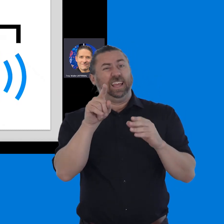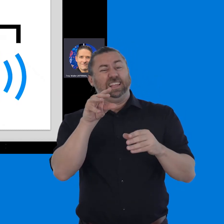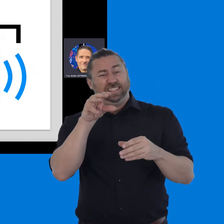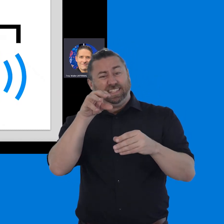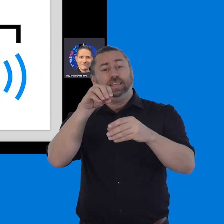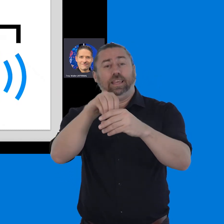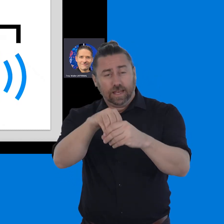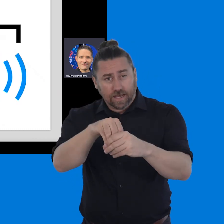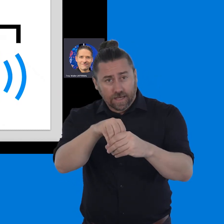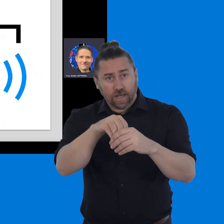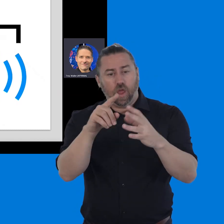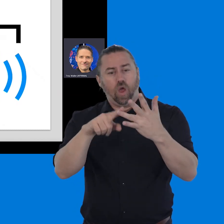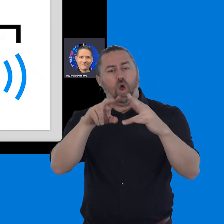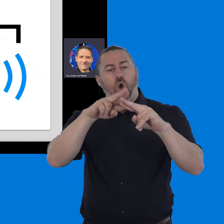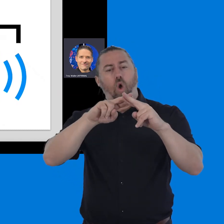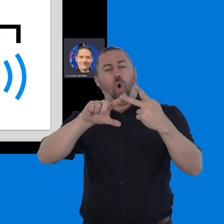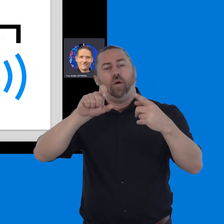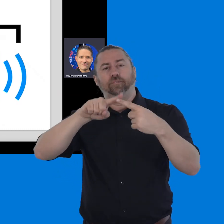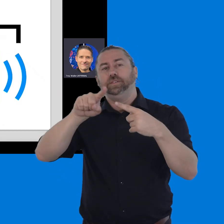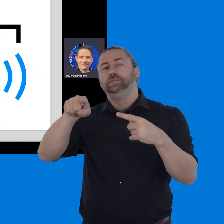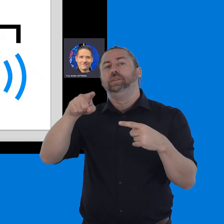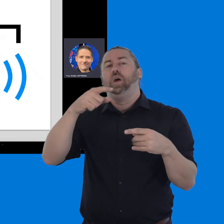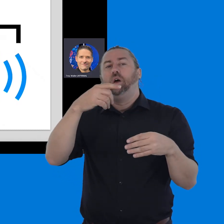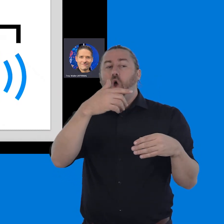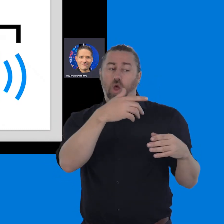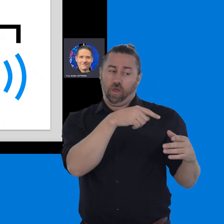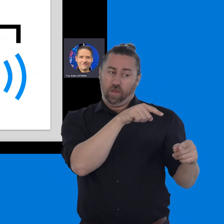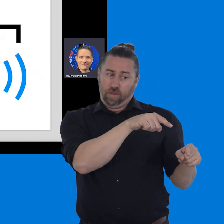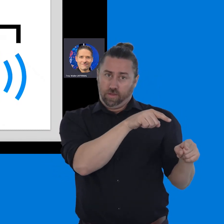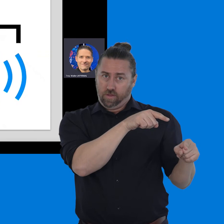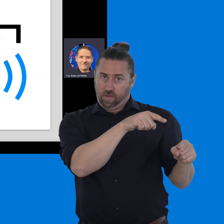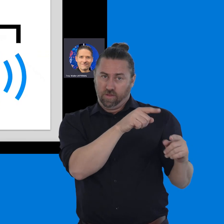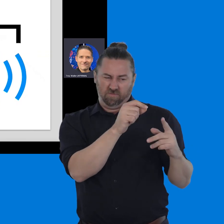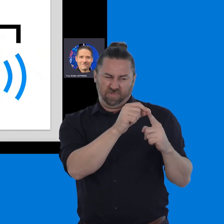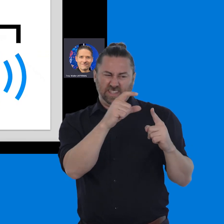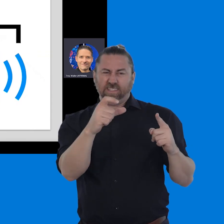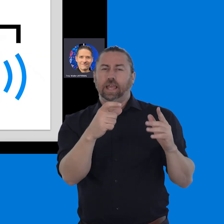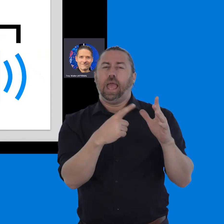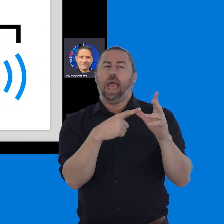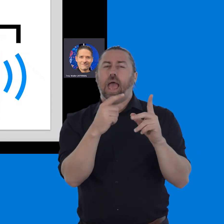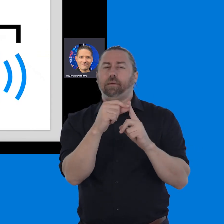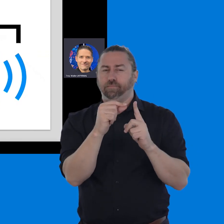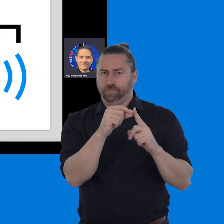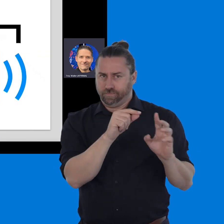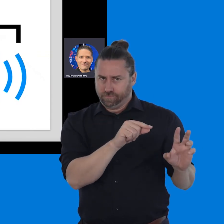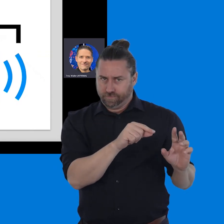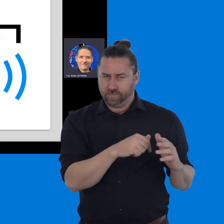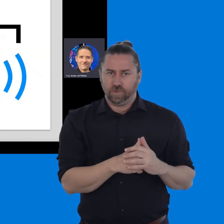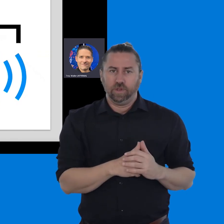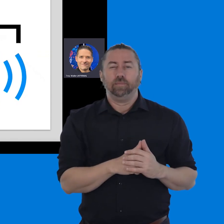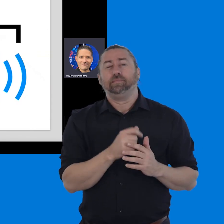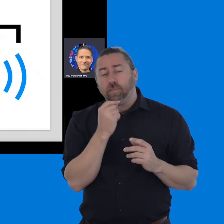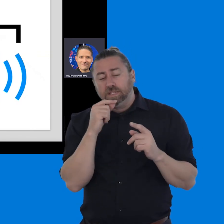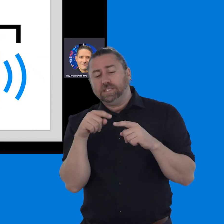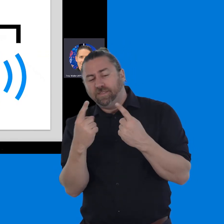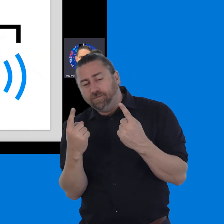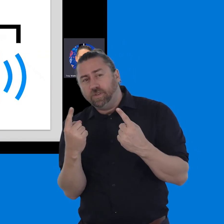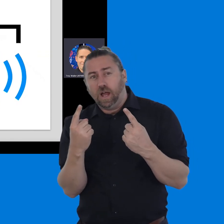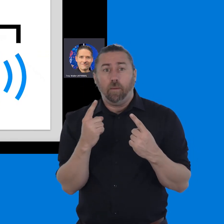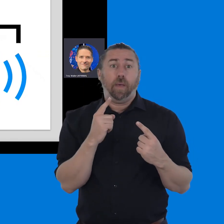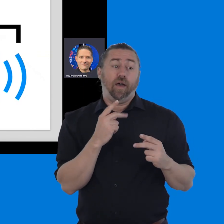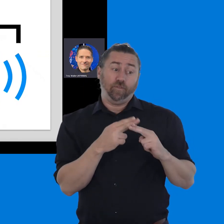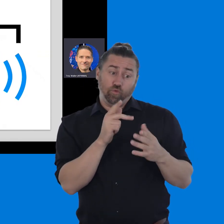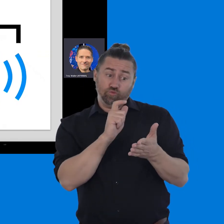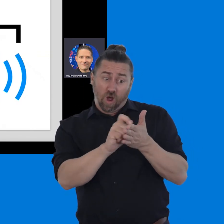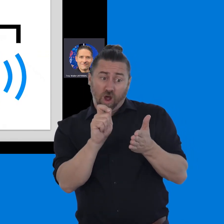Immersive Reader, which lives inside the Office for the Windows desktop apps. And it is somewhat different, but